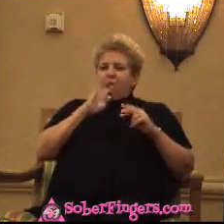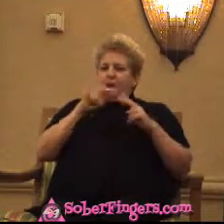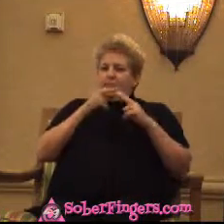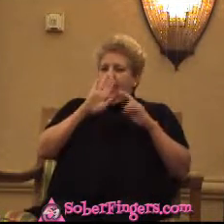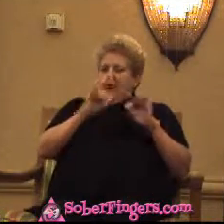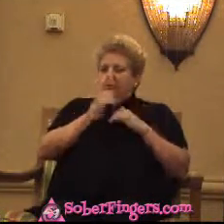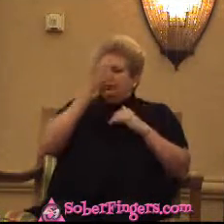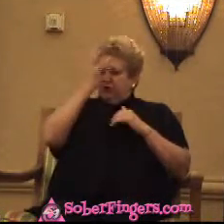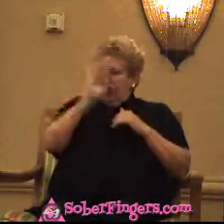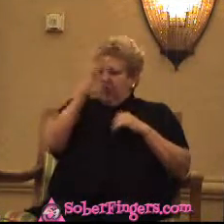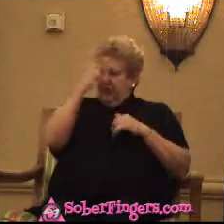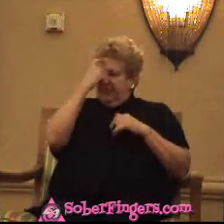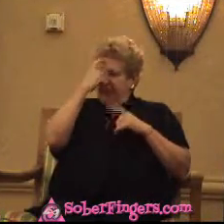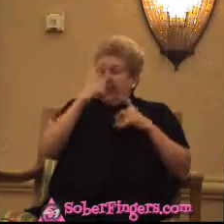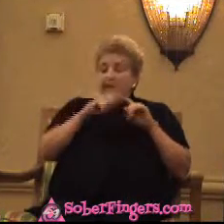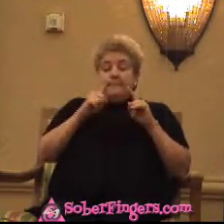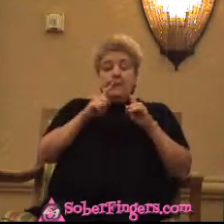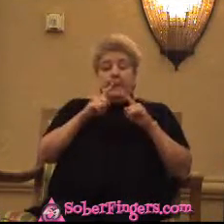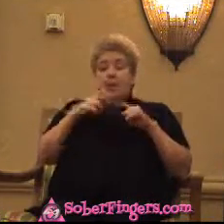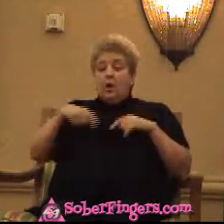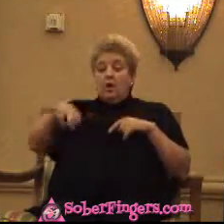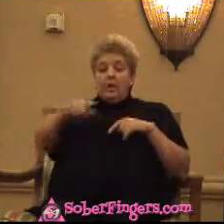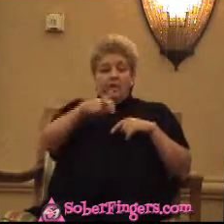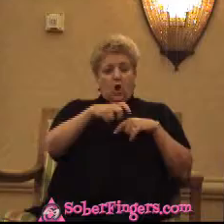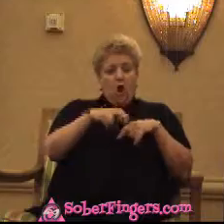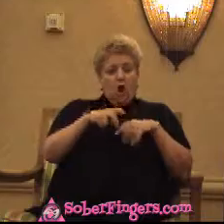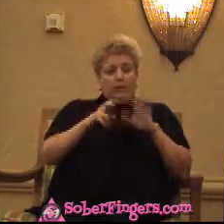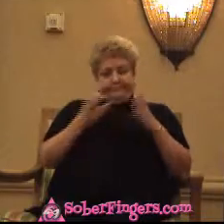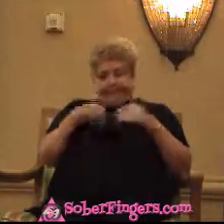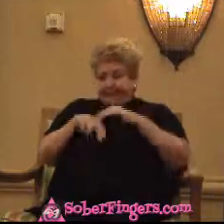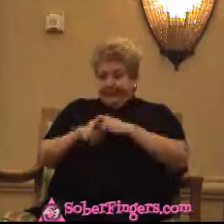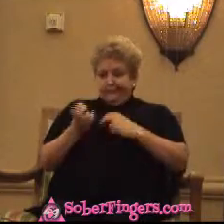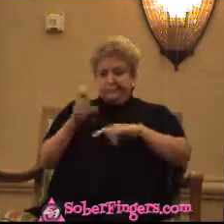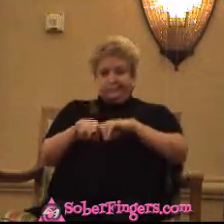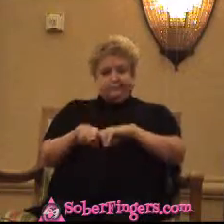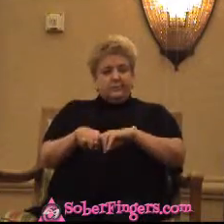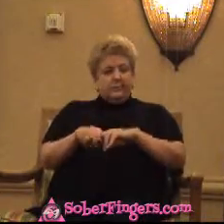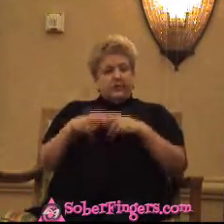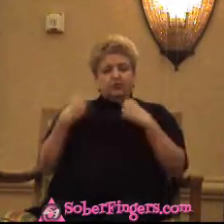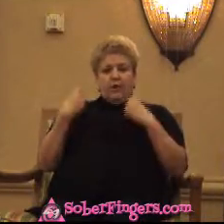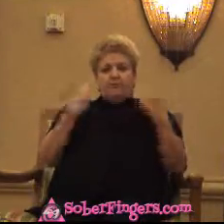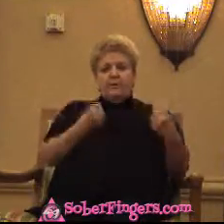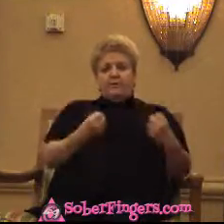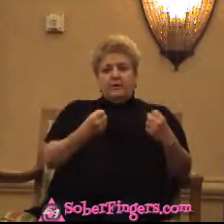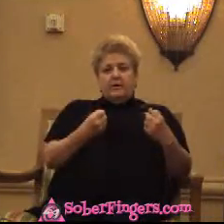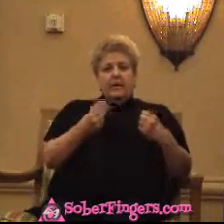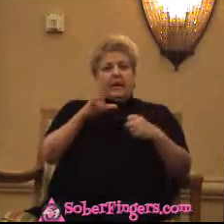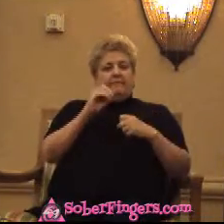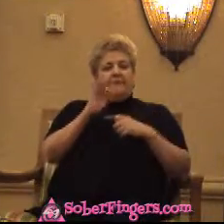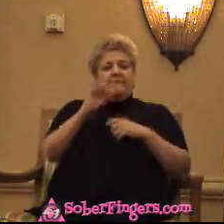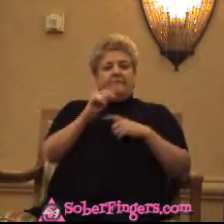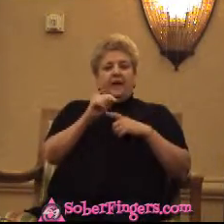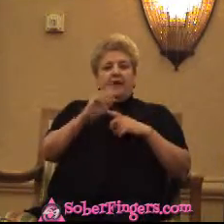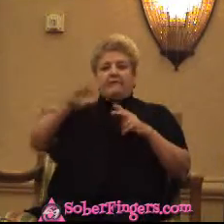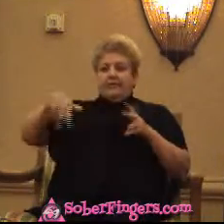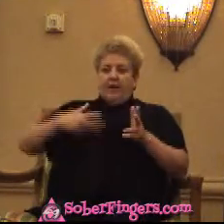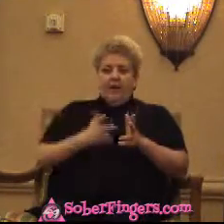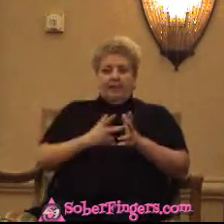And I walk around the car and get in the car and drive off. And of course I go about 50 feet and he stops it and I get nailed again for drunk